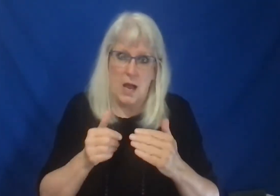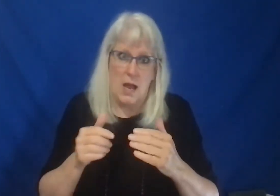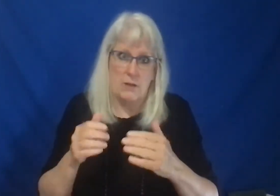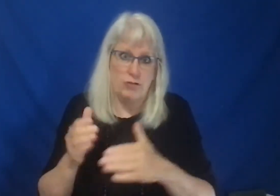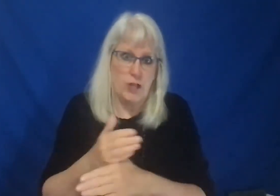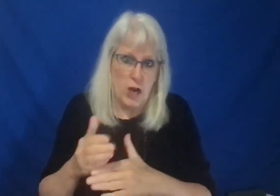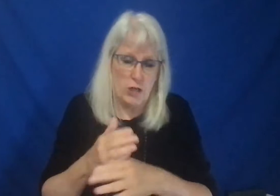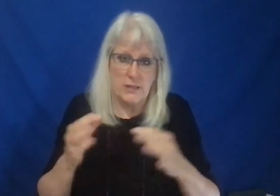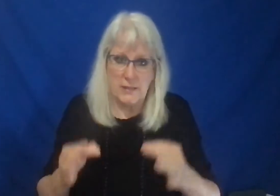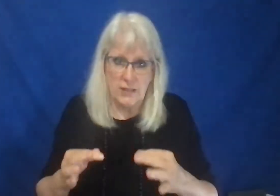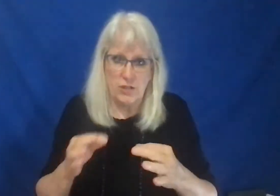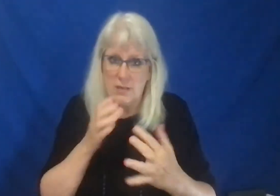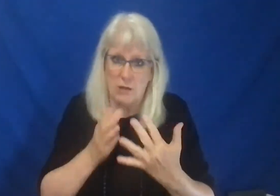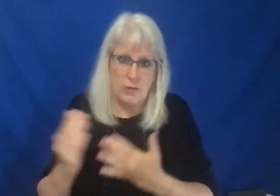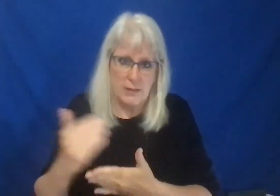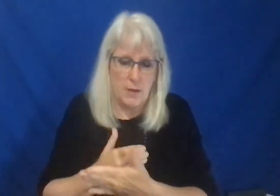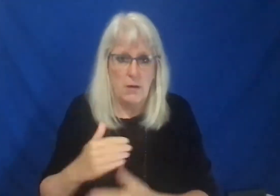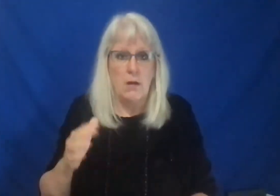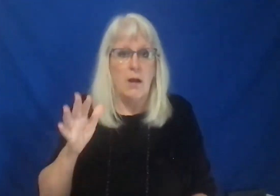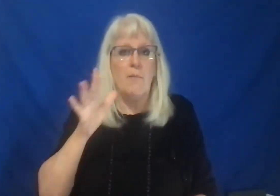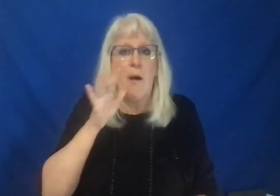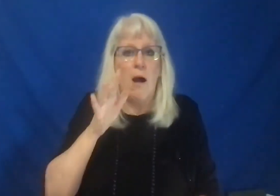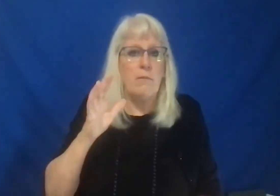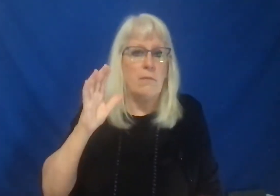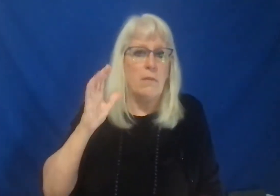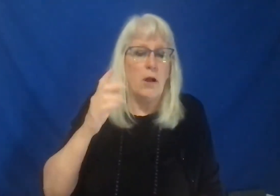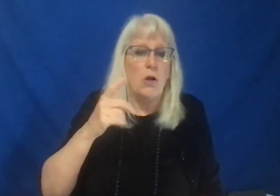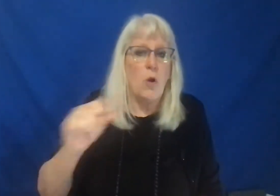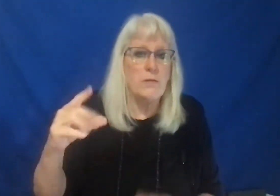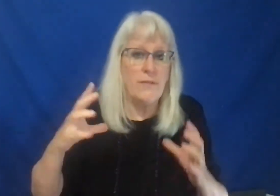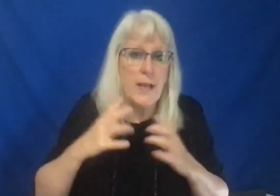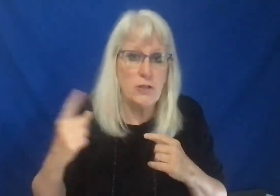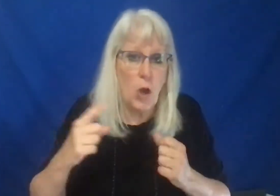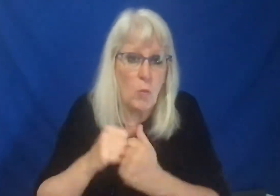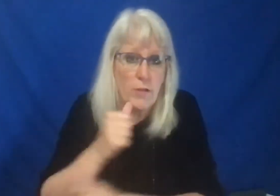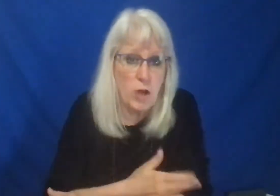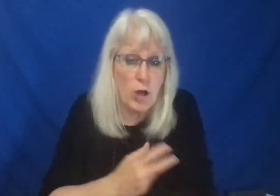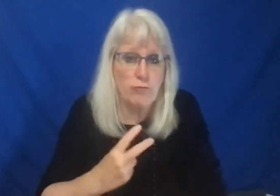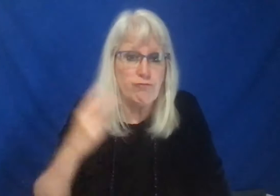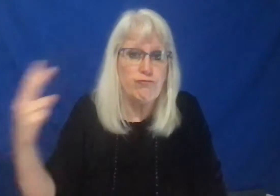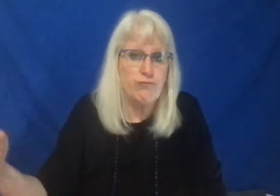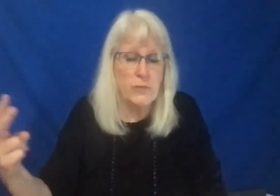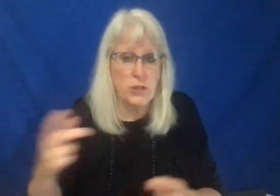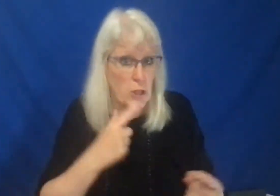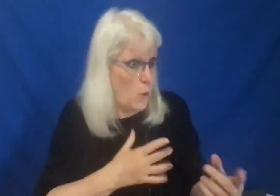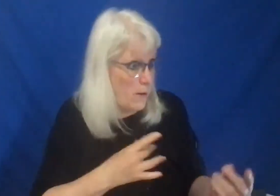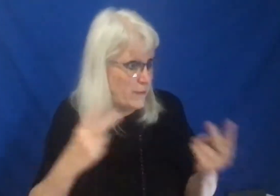the mom, when she goes on vacation alone with the daughter, she sometimes will ask if we would like to visit. And we do